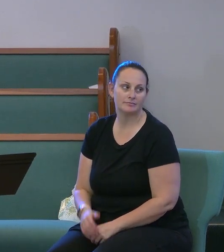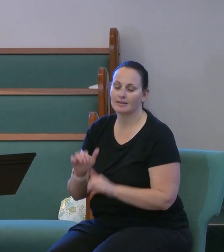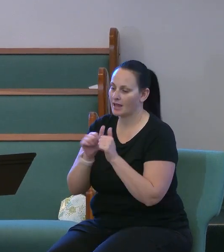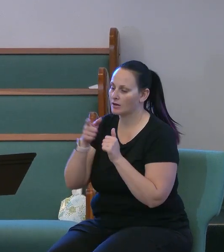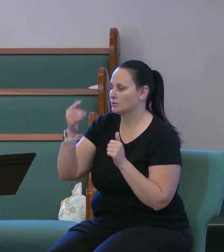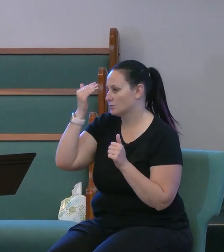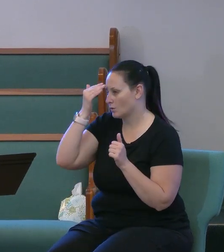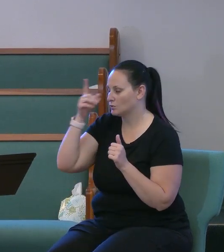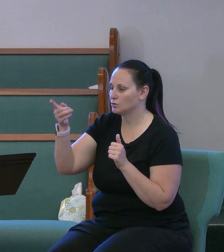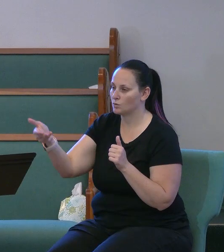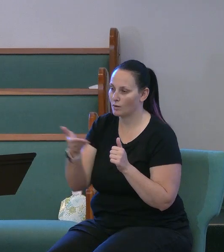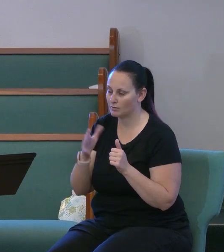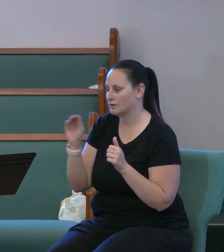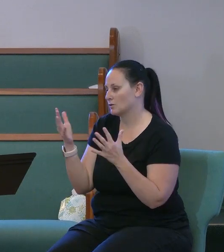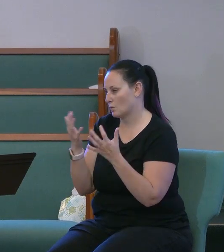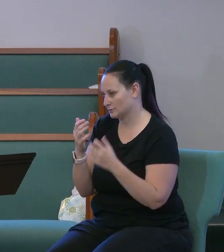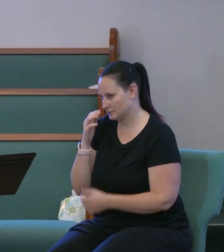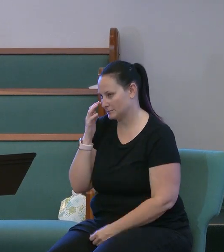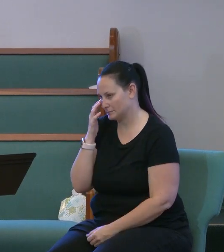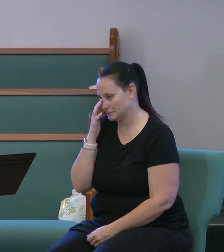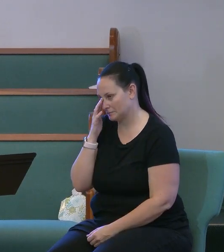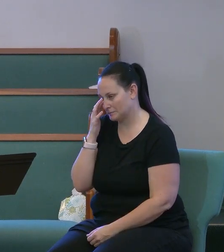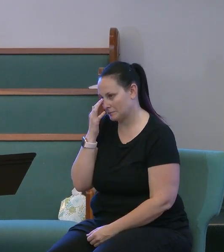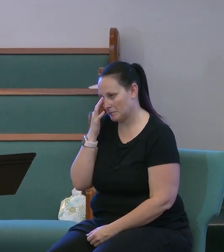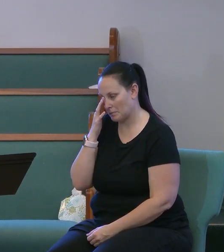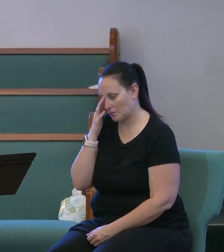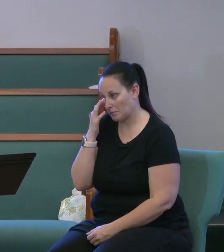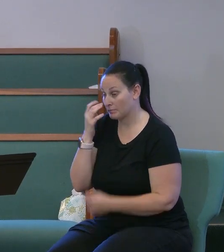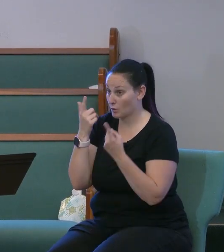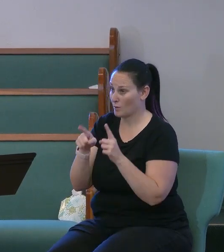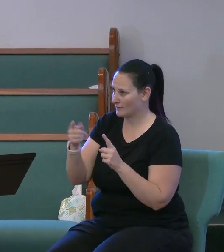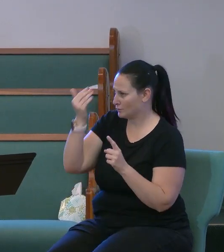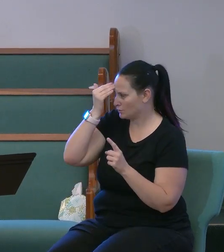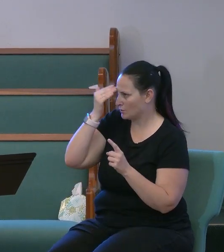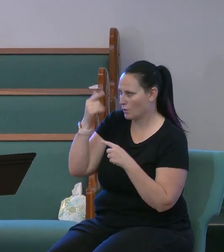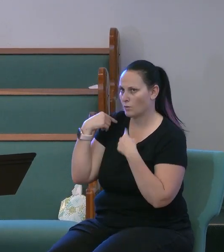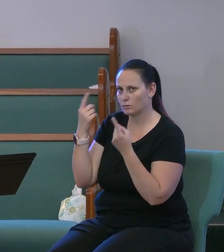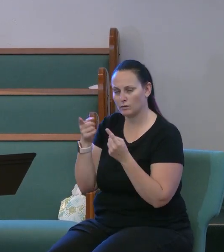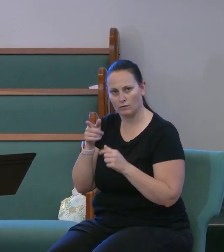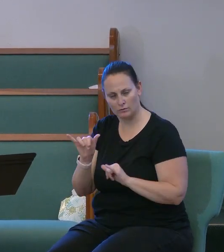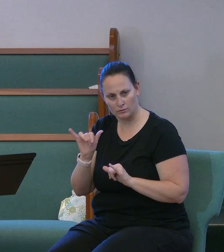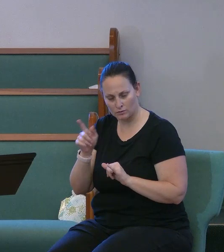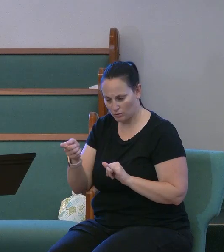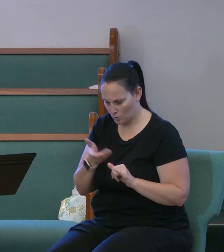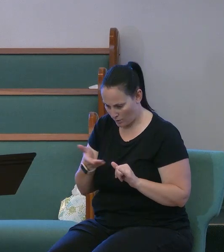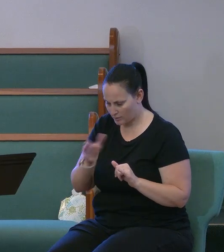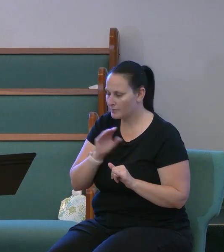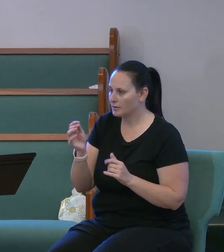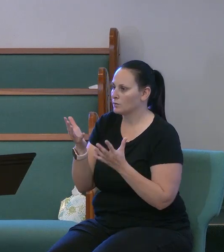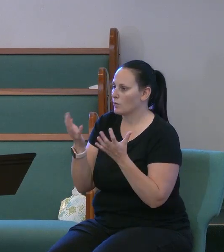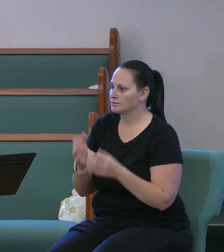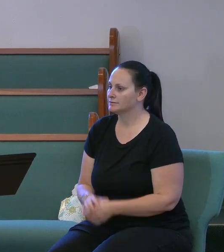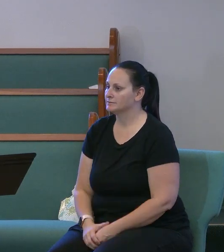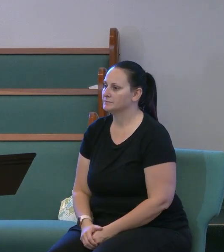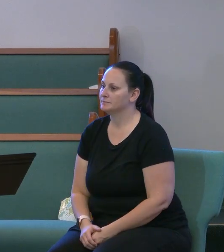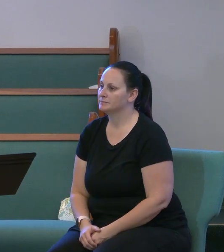are welcomed and wanted? When have you known that you are welcomed and